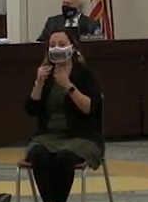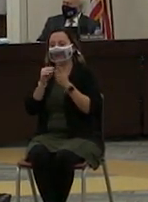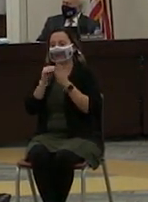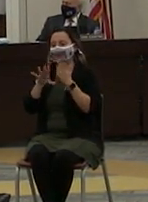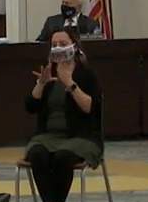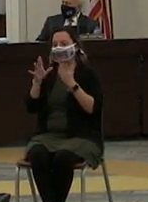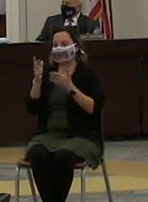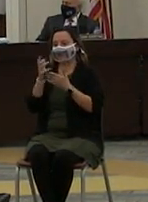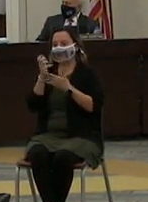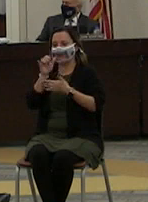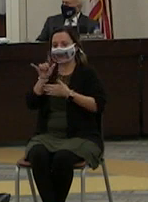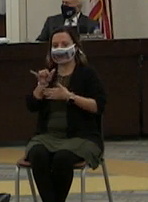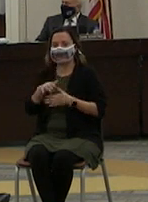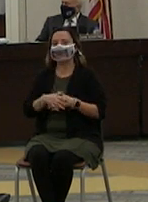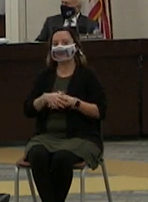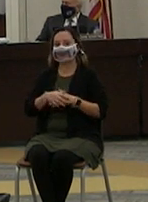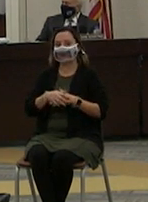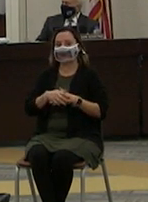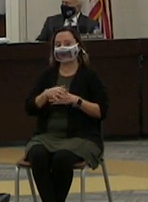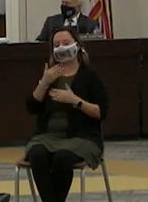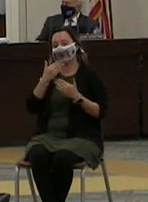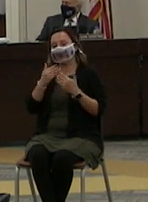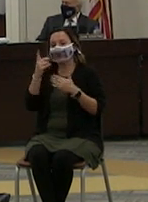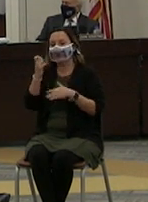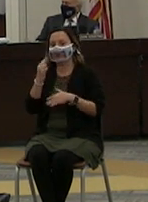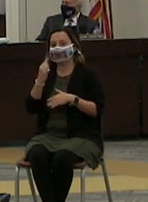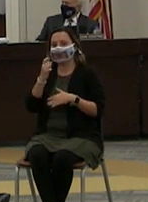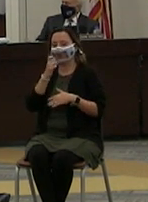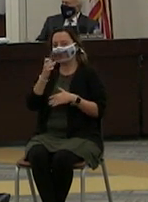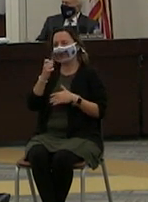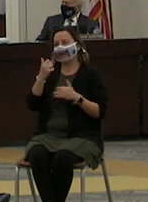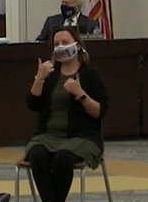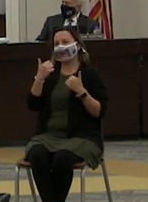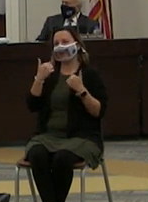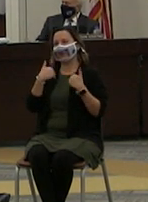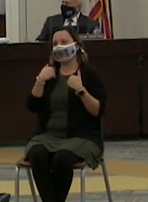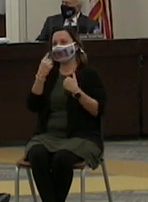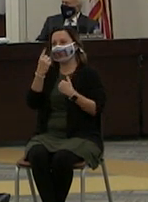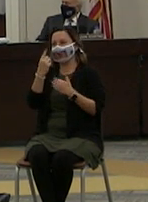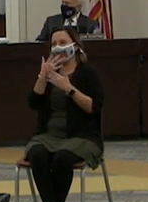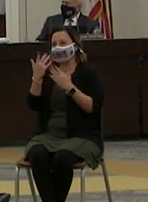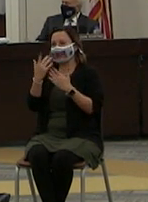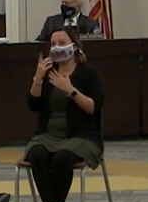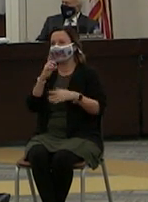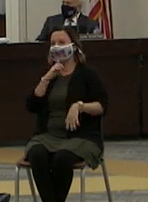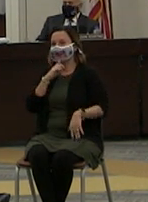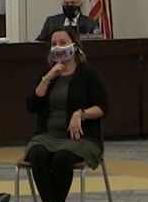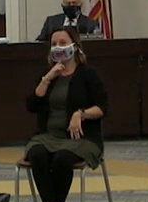good question. Don't necessarily have one thing we can put our finger on, but worth inquiry.